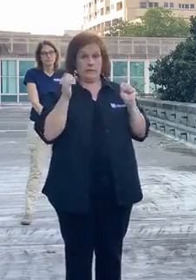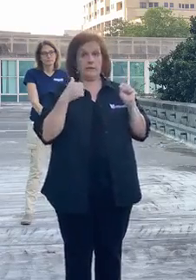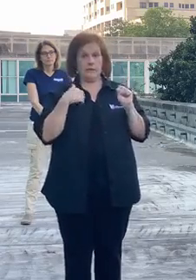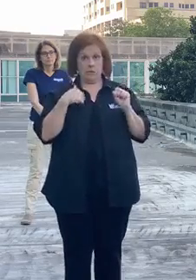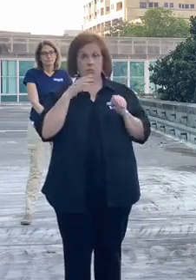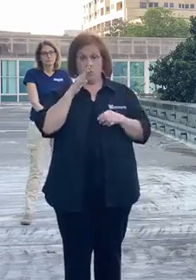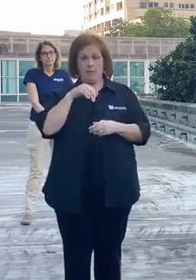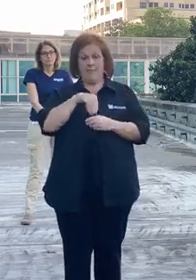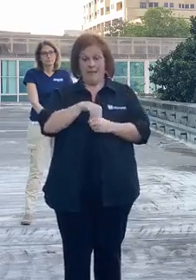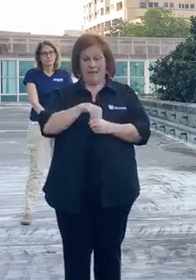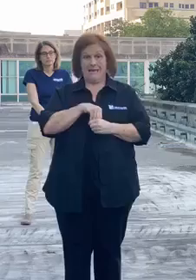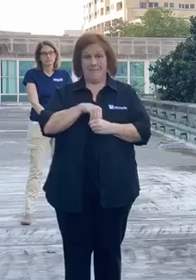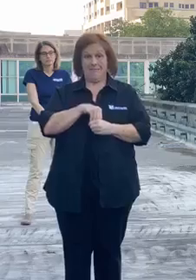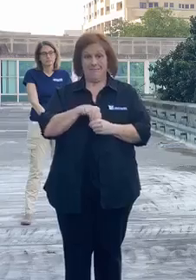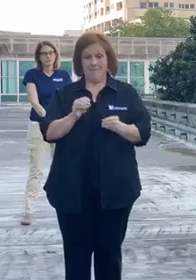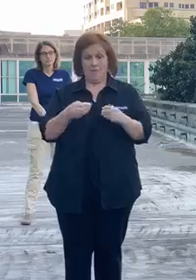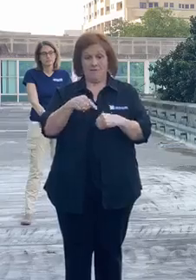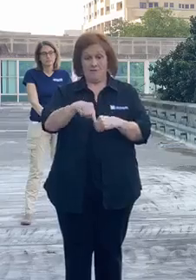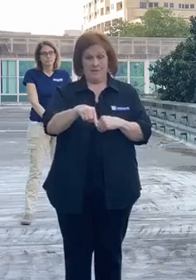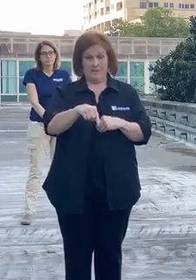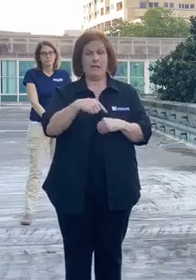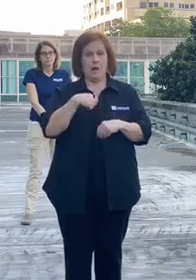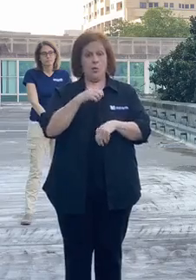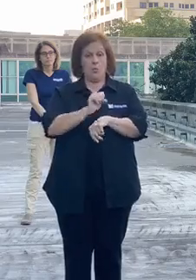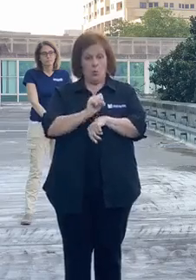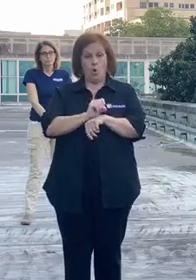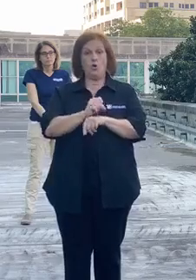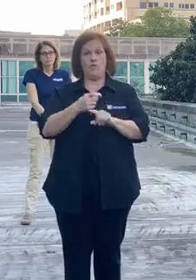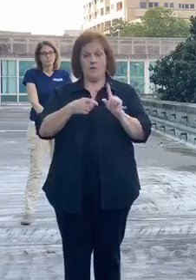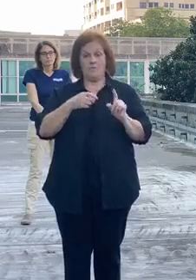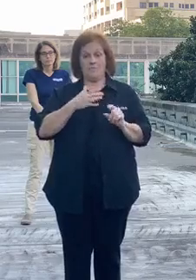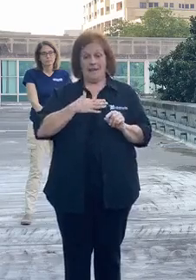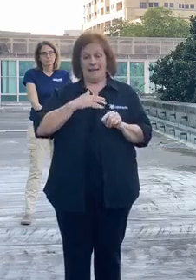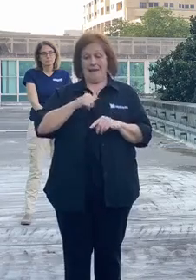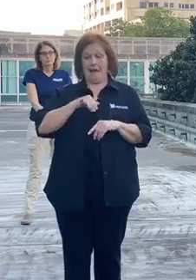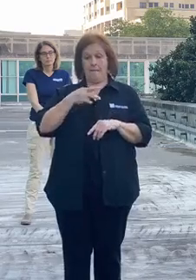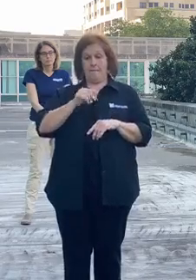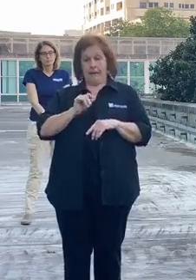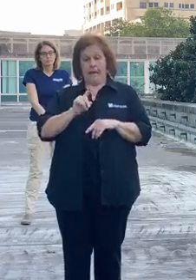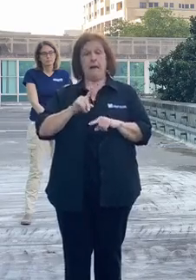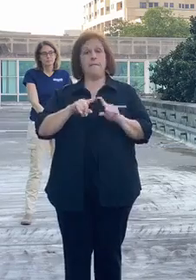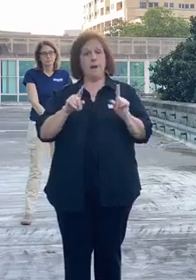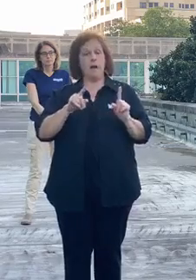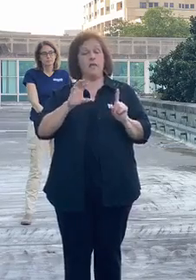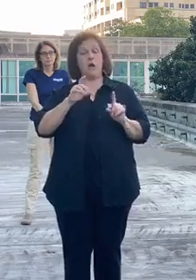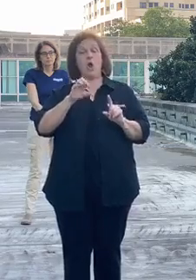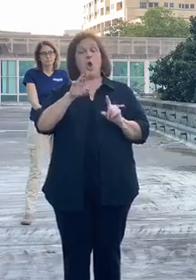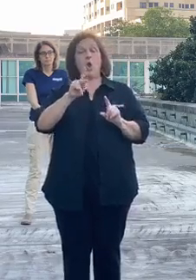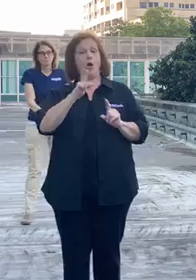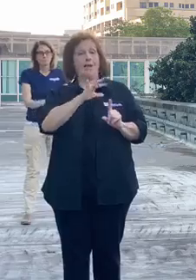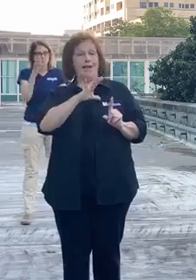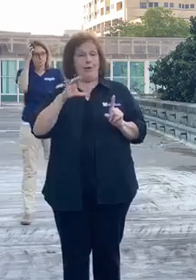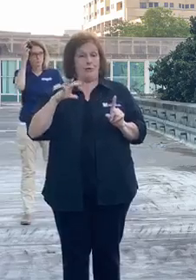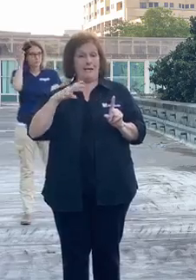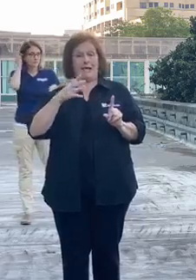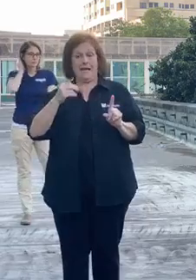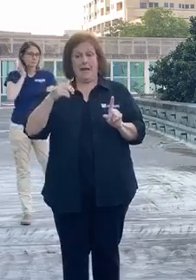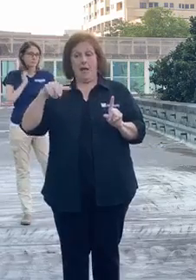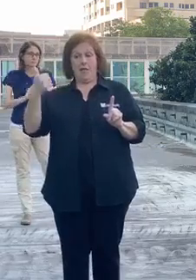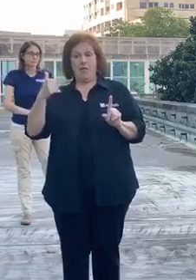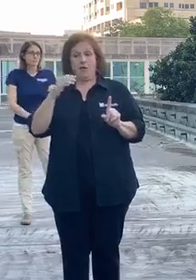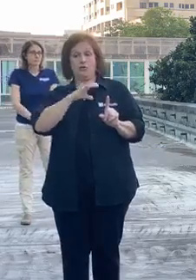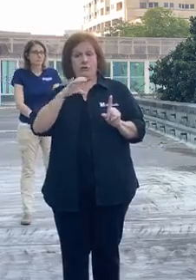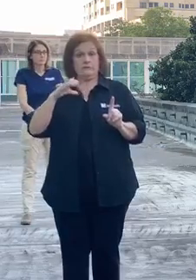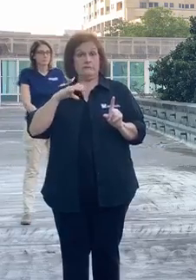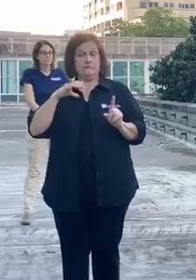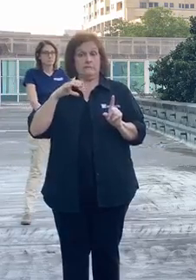in council chambers working from my iPad, and I'll be joined by the clerk of the council and also the council